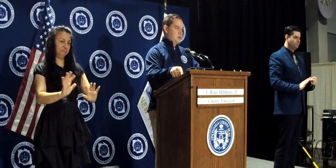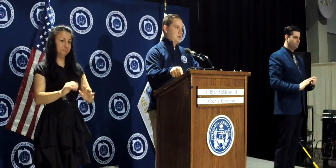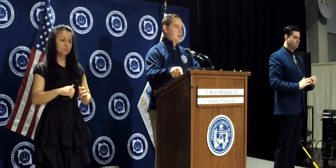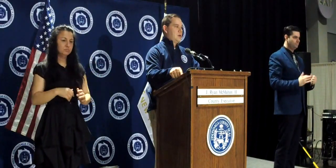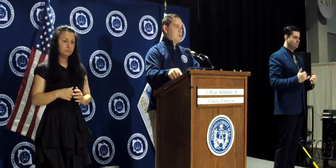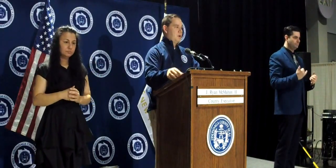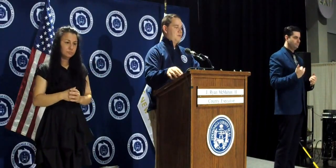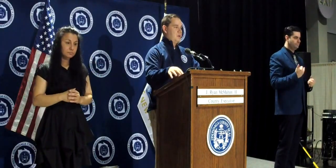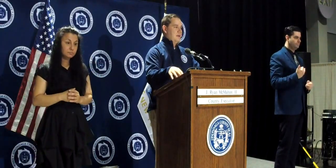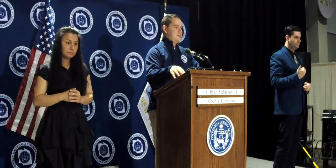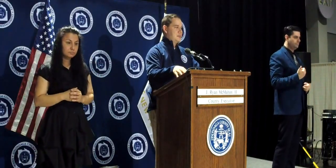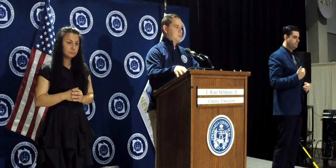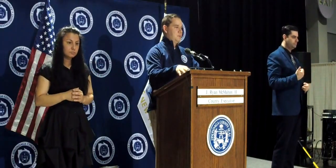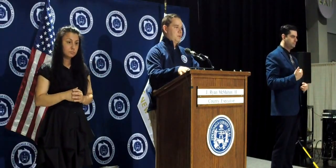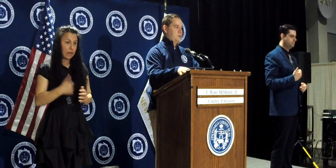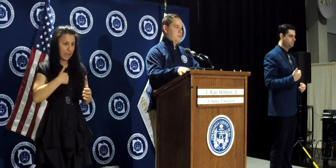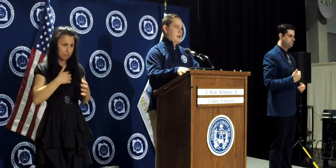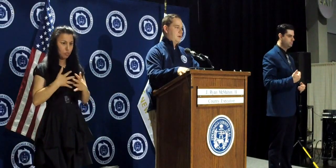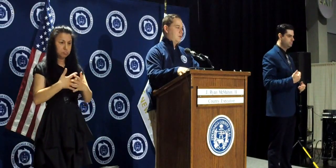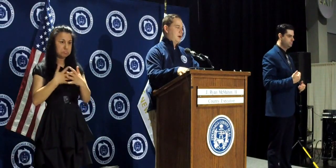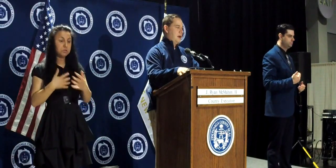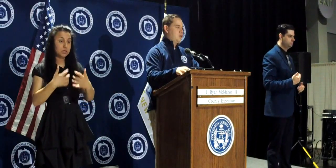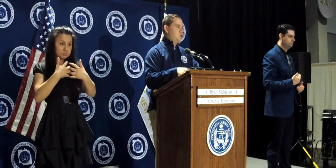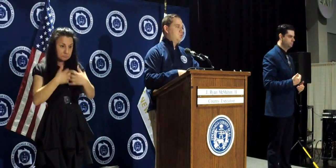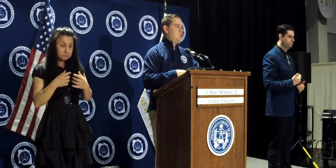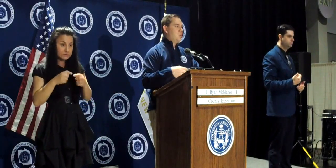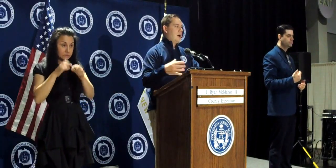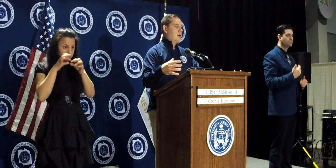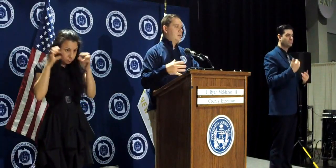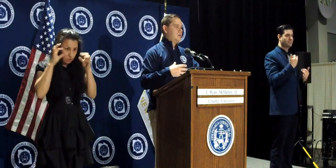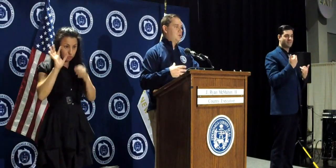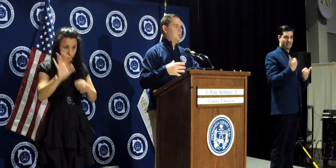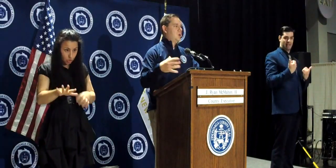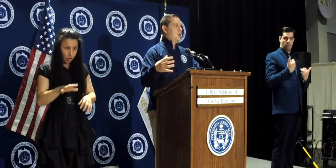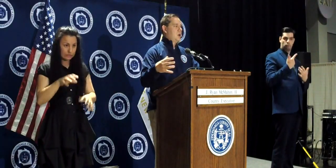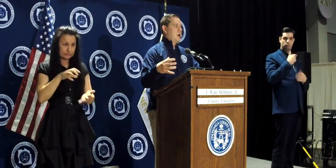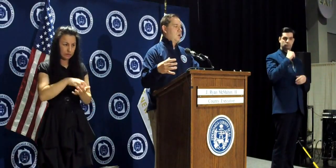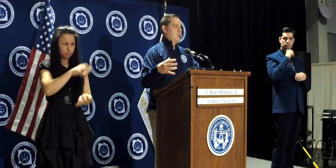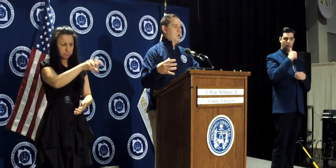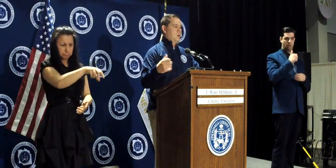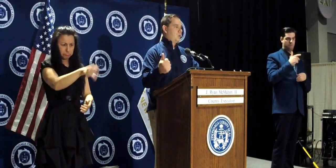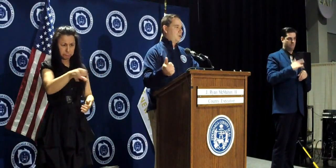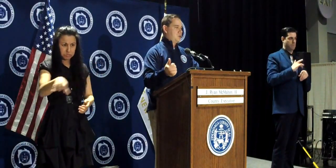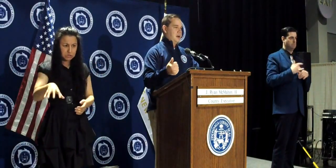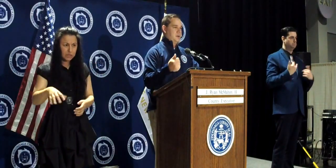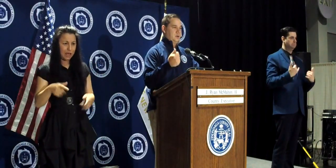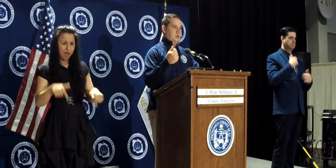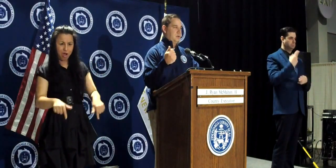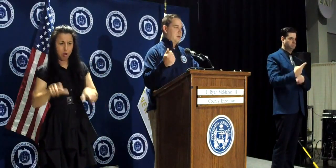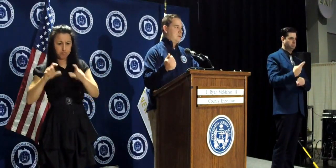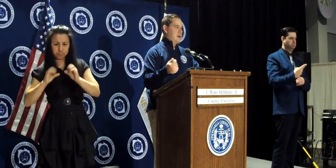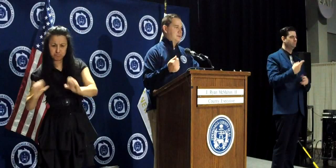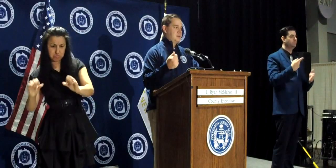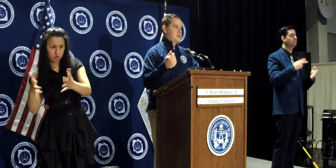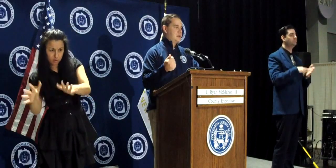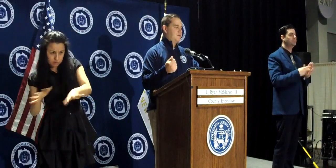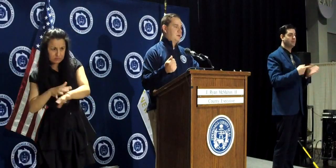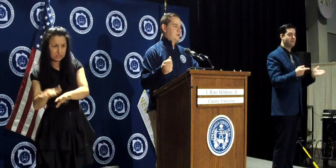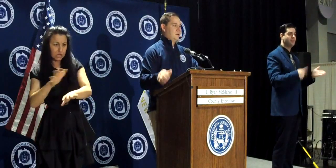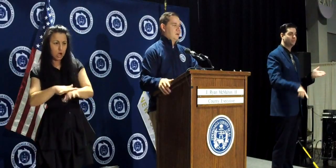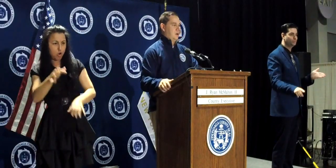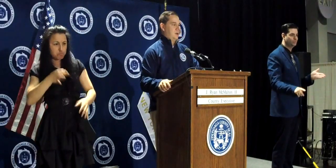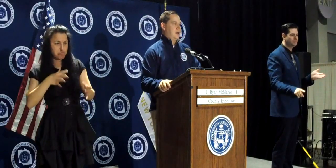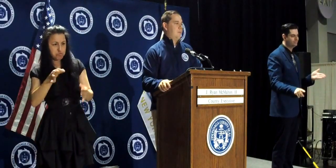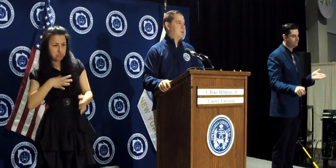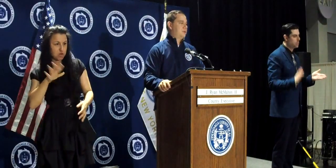next week. But if you have sick people in demand right now, and you want us to work with Orange County or Nassau,